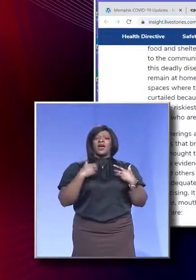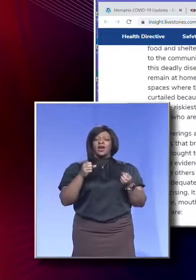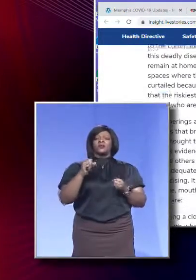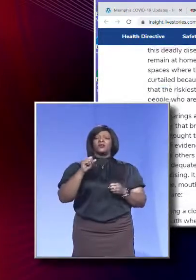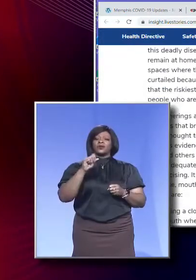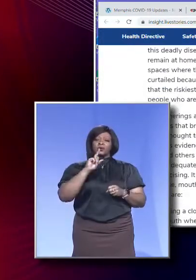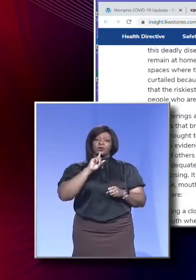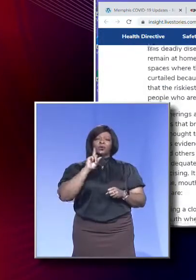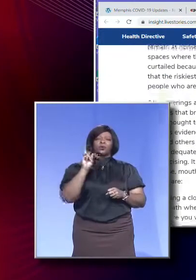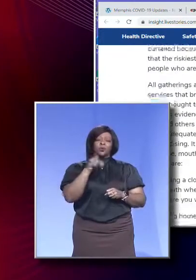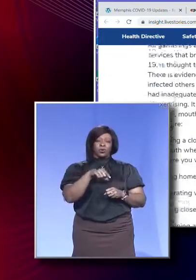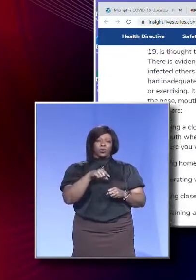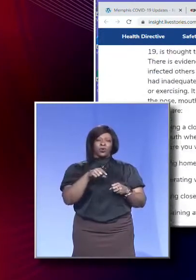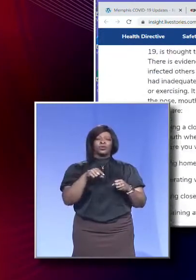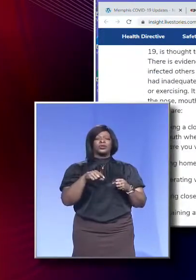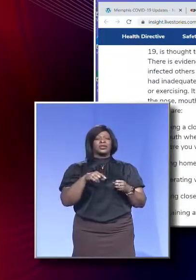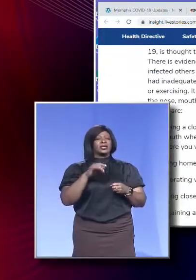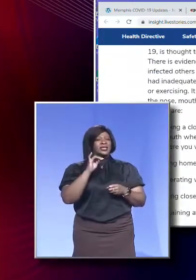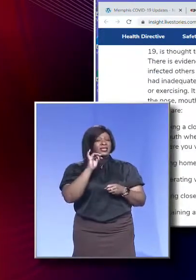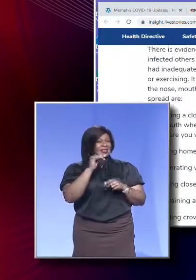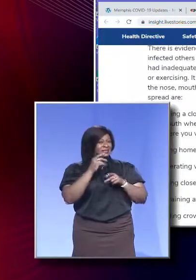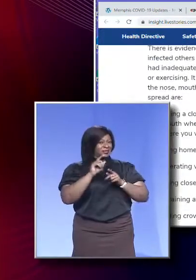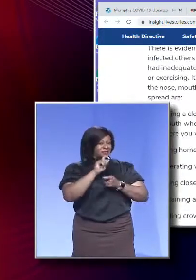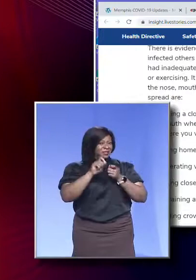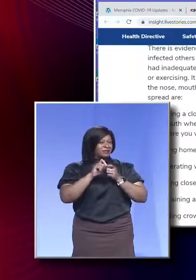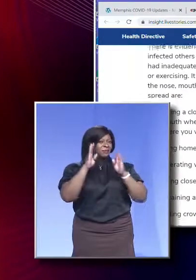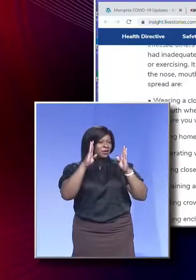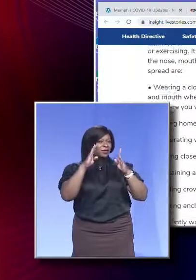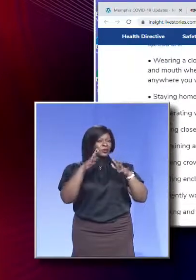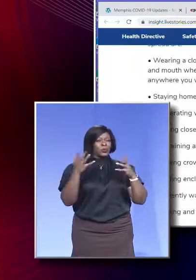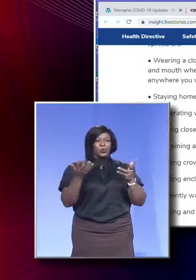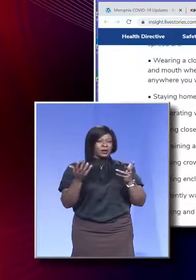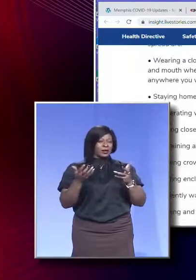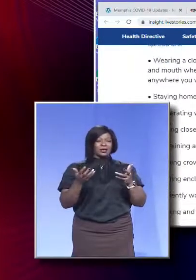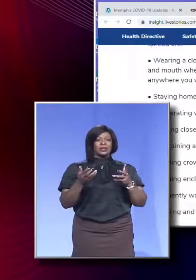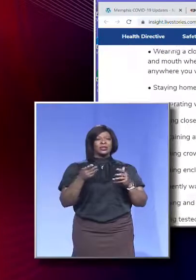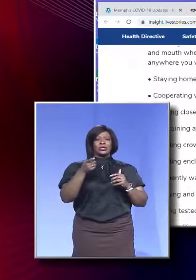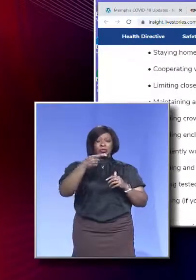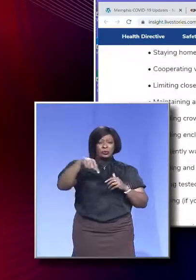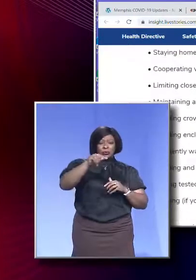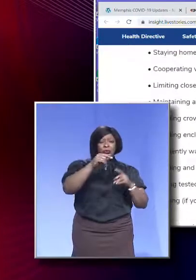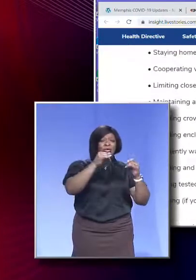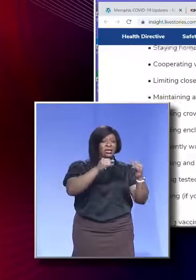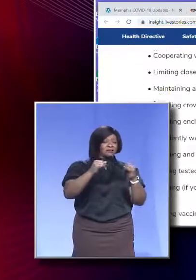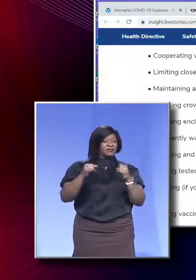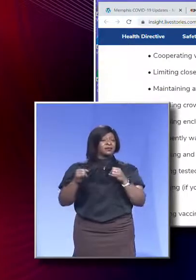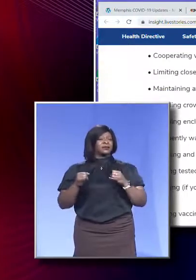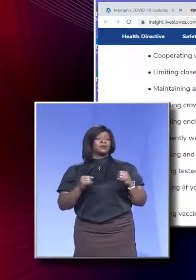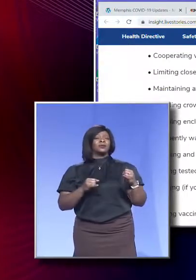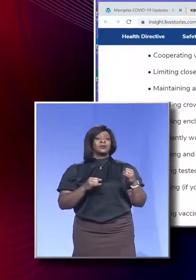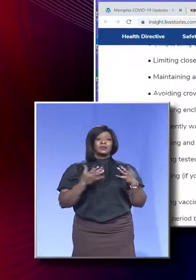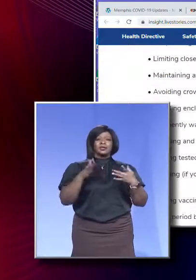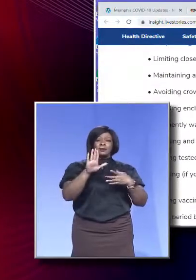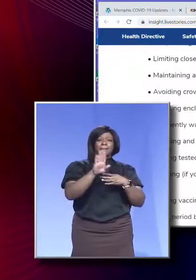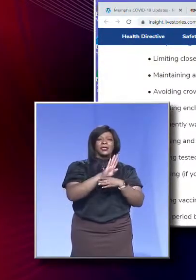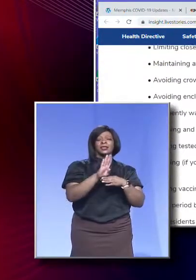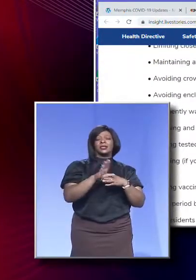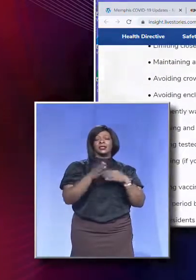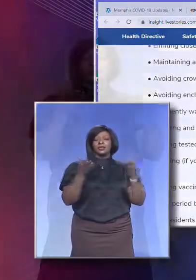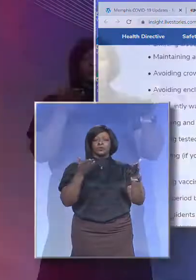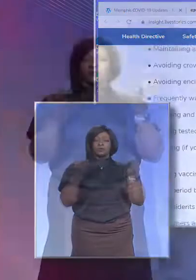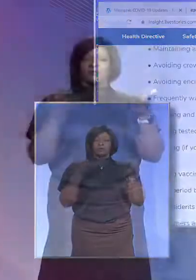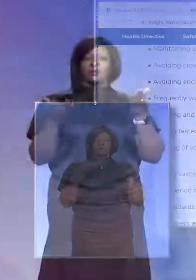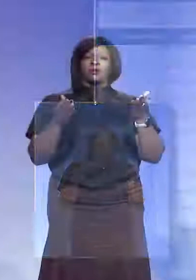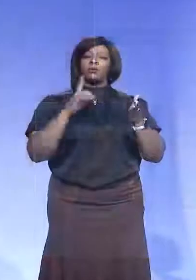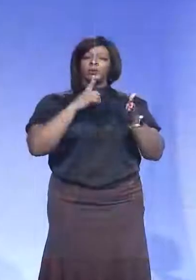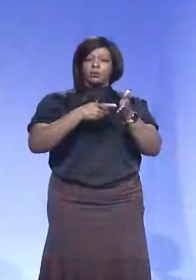order and specifically pay attention to what you as an individual, a business, and services